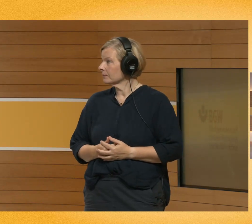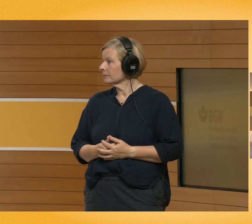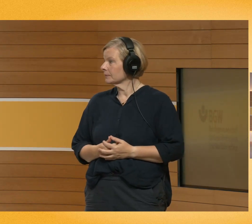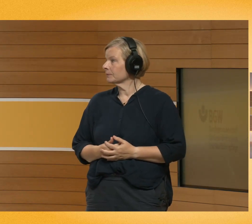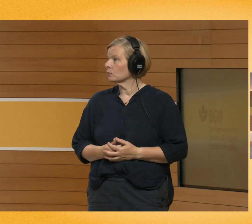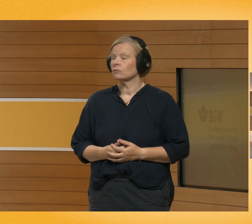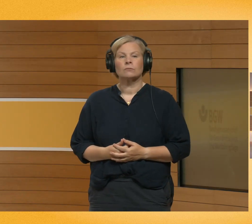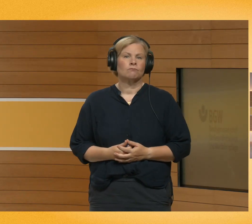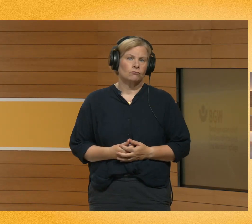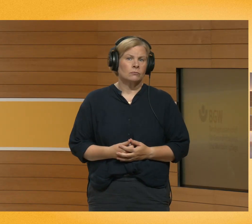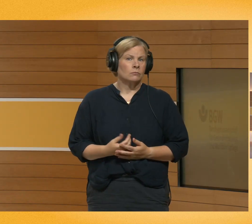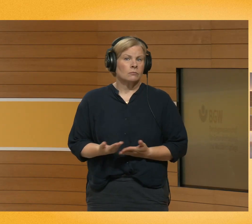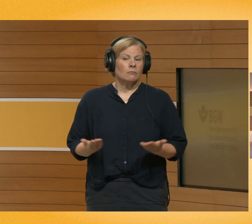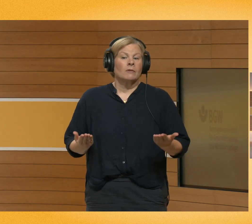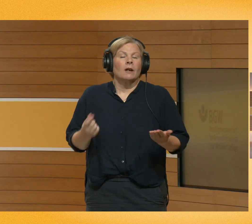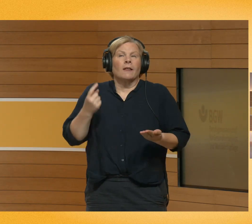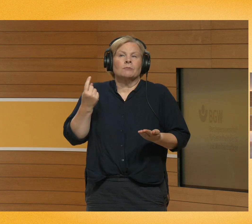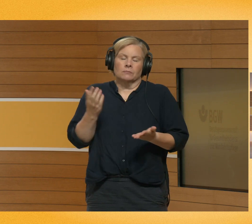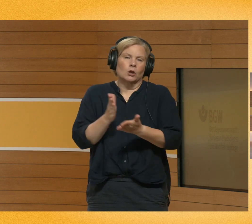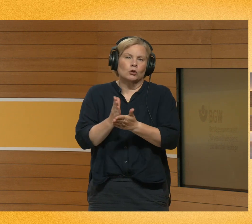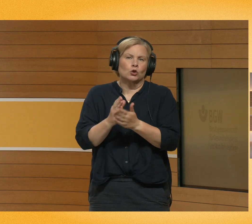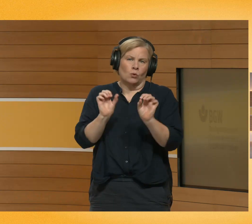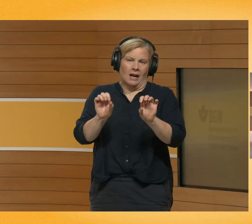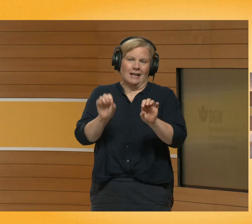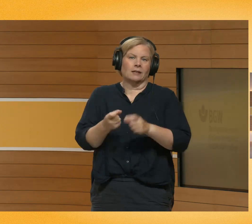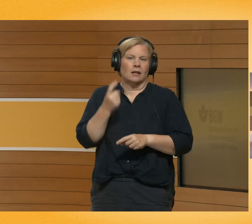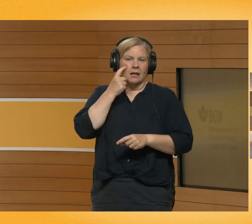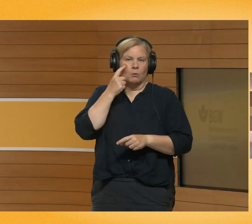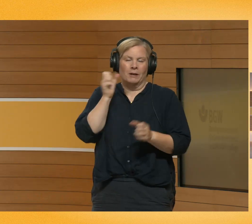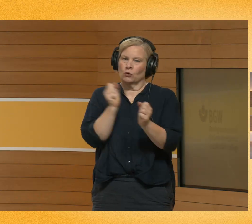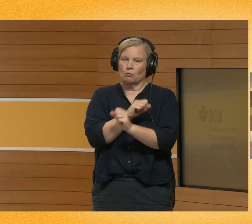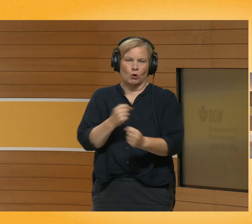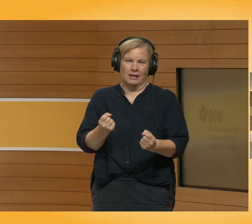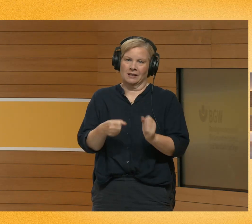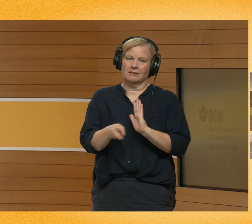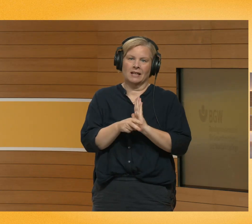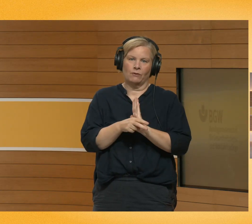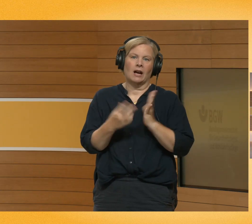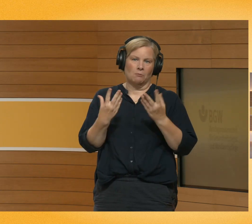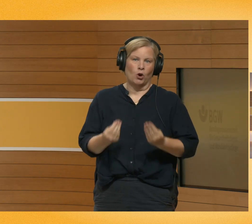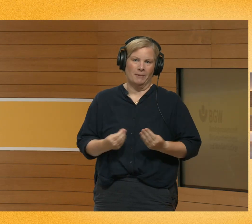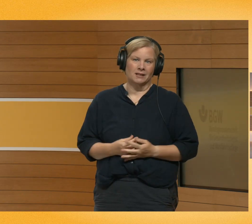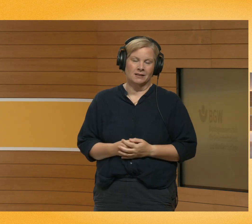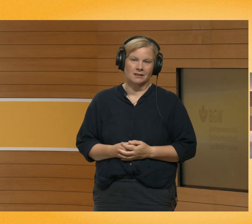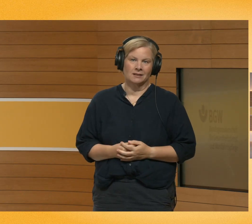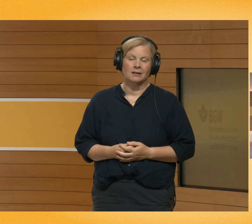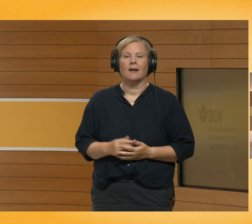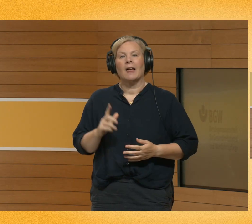to go for Magnet designation. But I suppose we had a bit of a light bulb moment, as it was